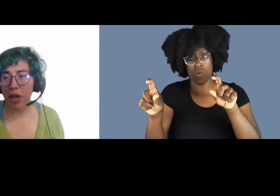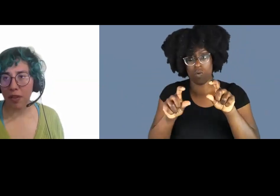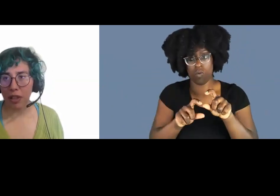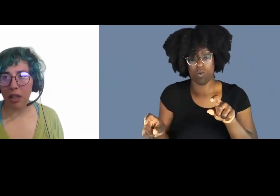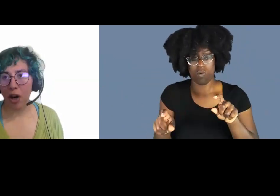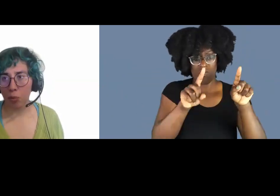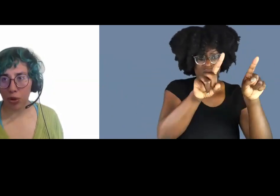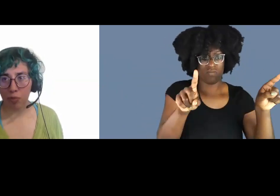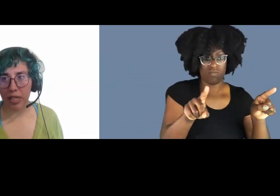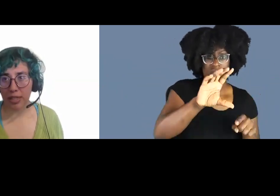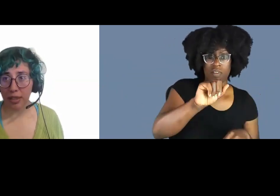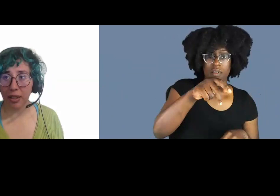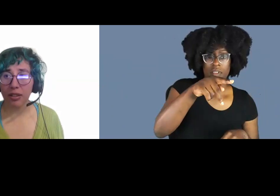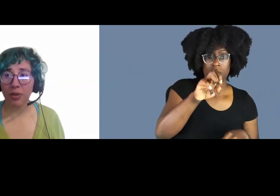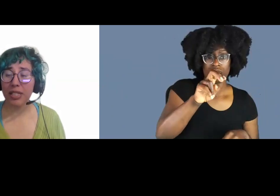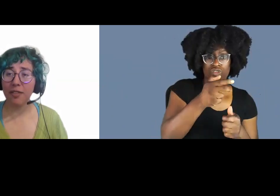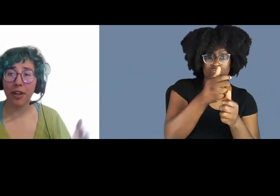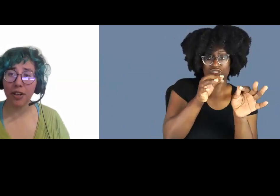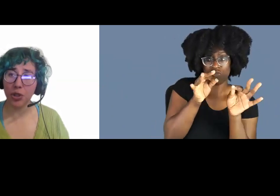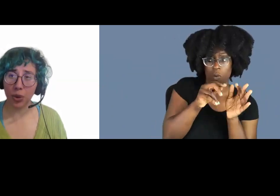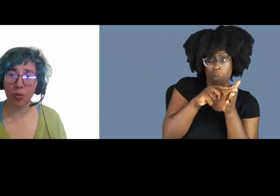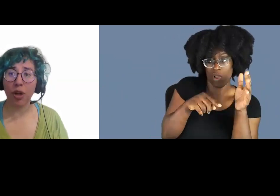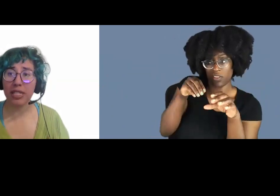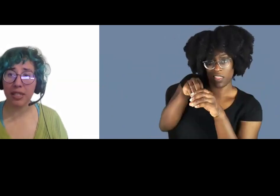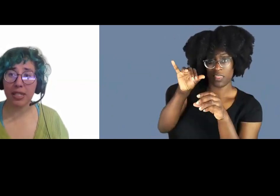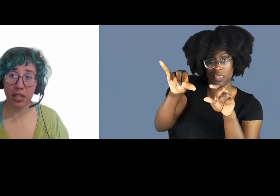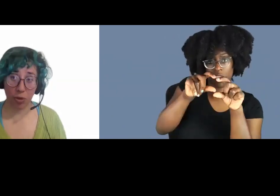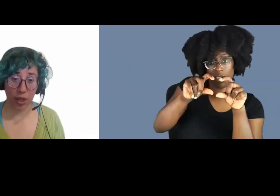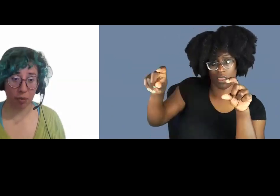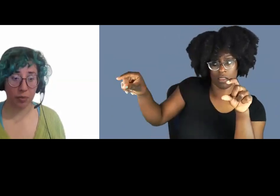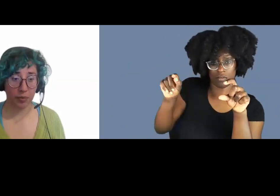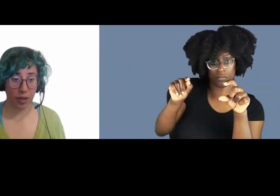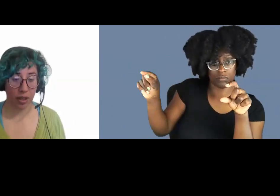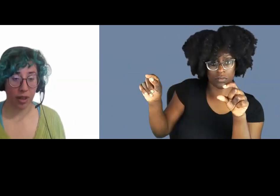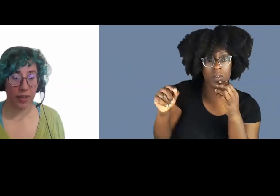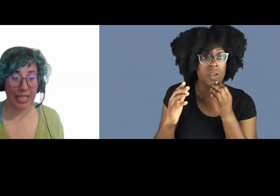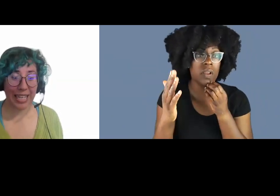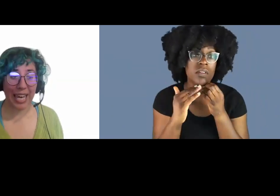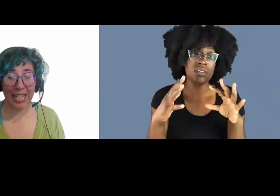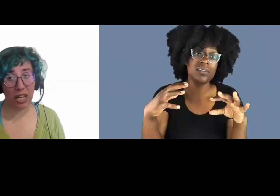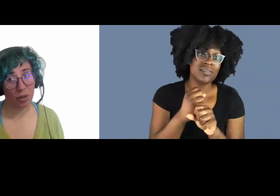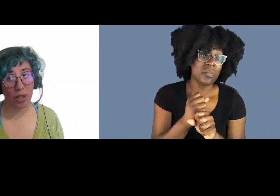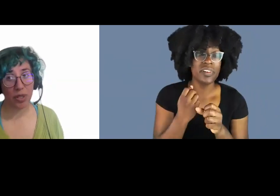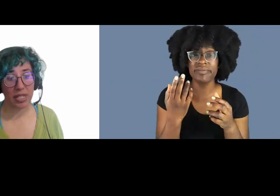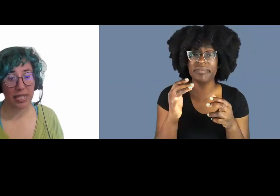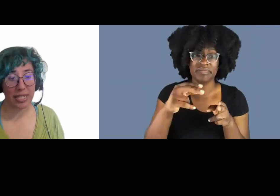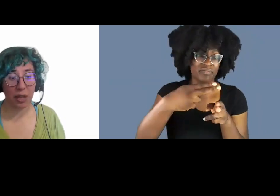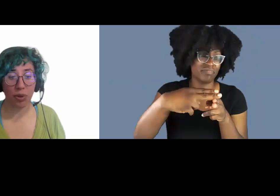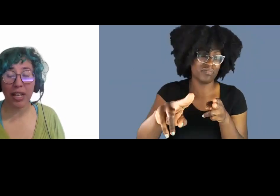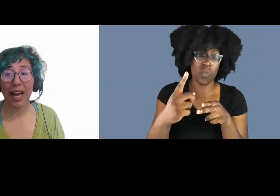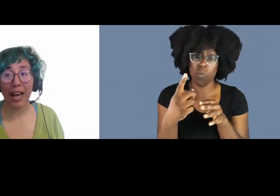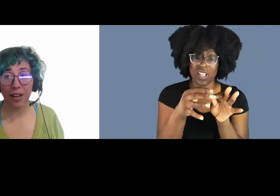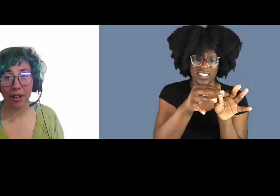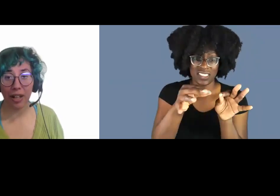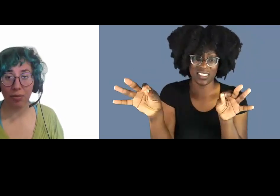our monthly output, basically. So it's a very short one-sentence summary. The TH element, which is the